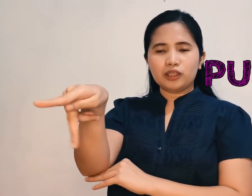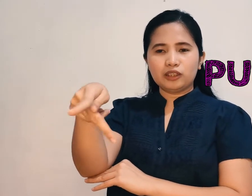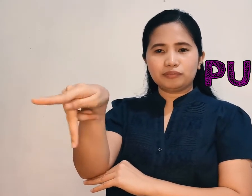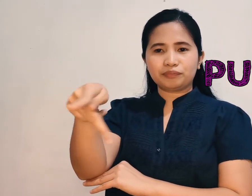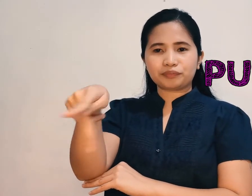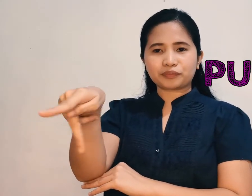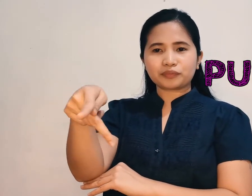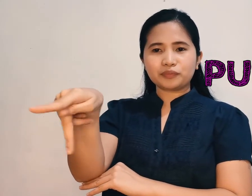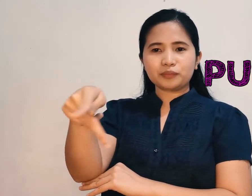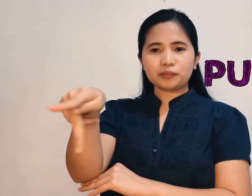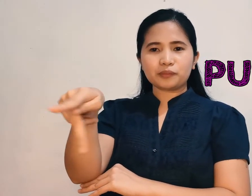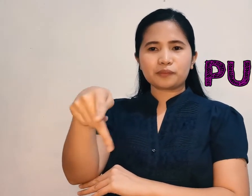Purple.